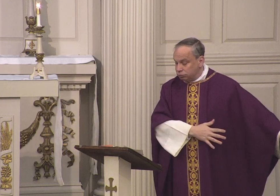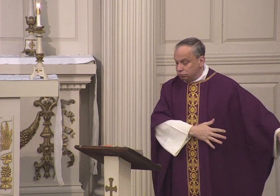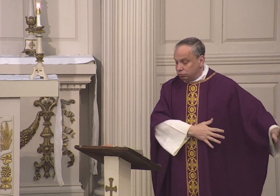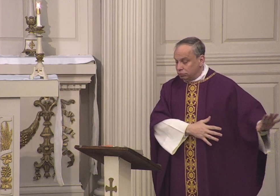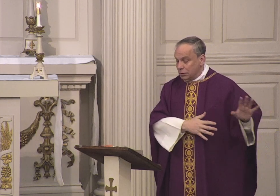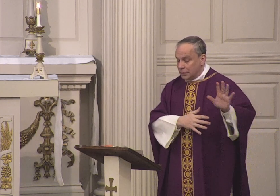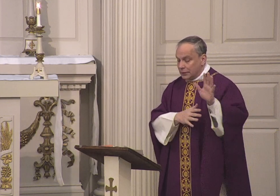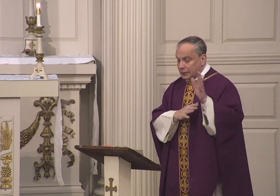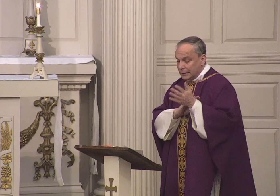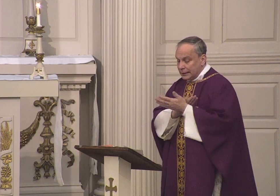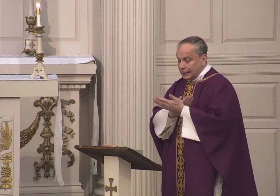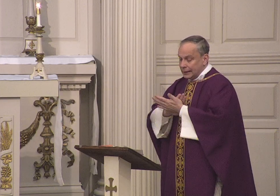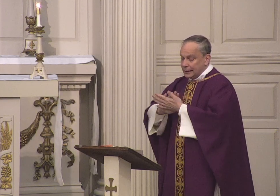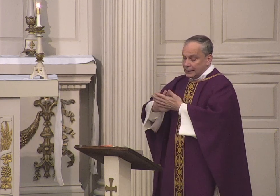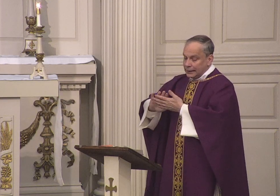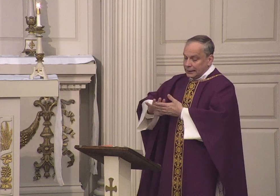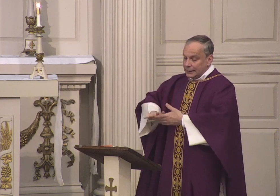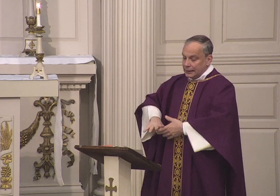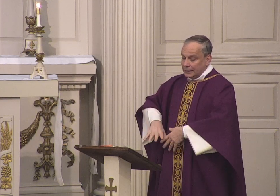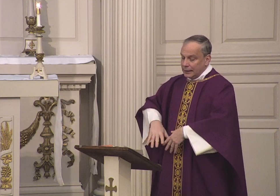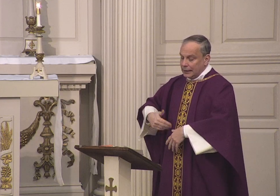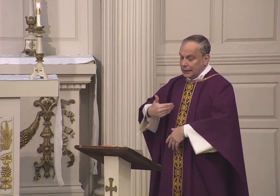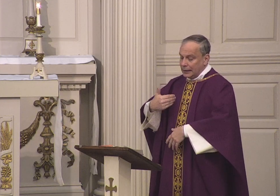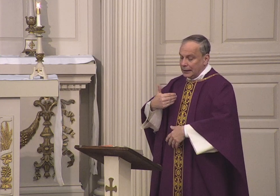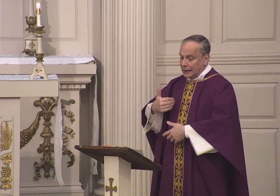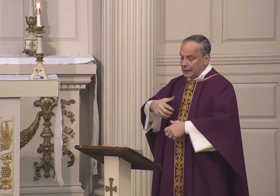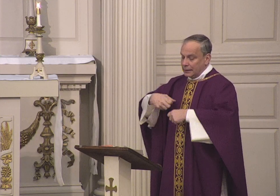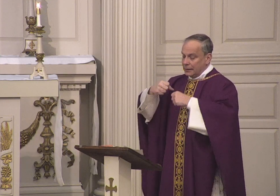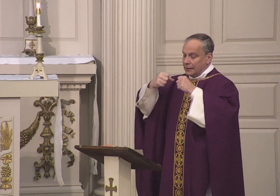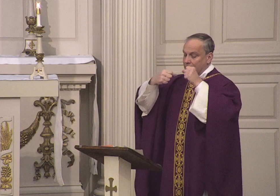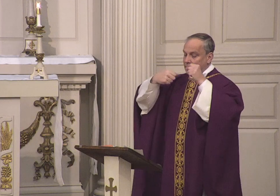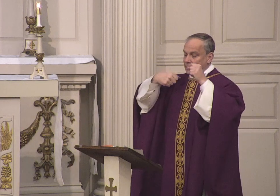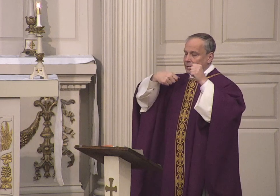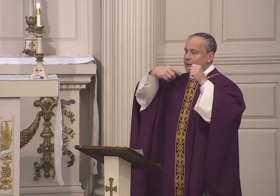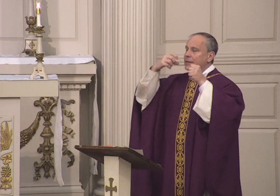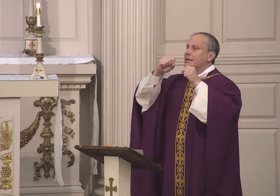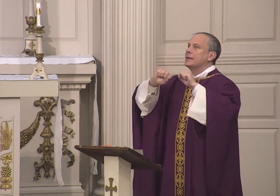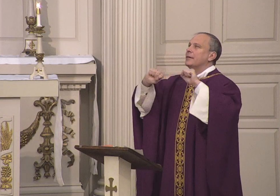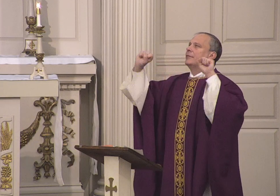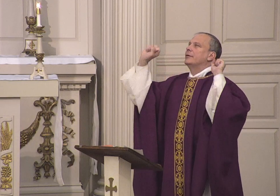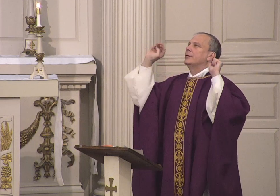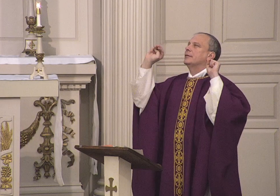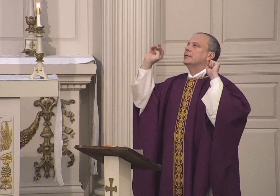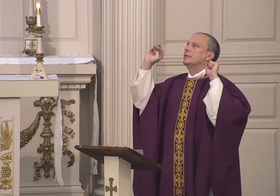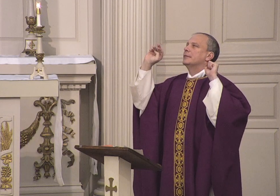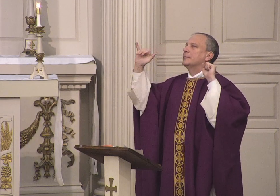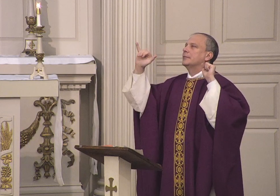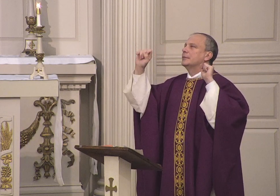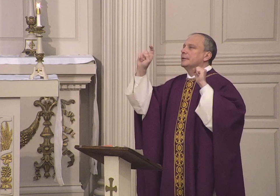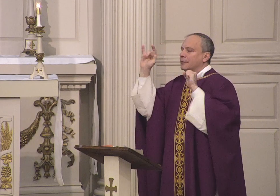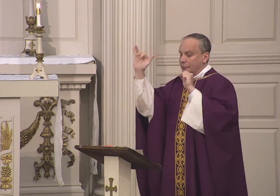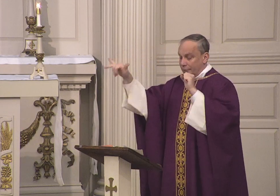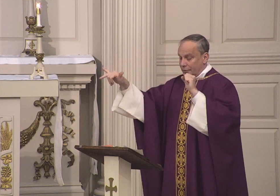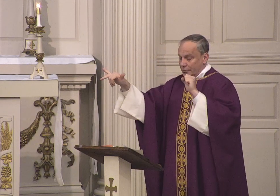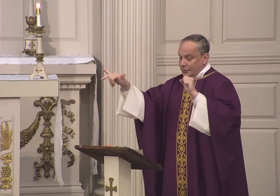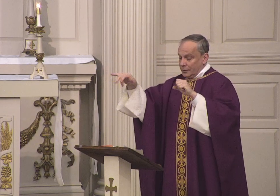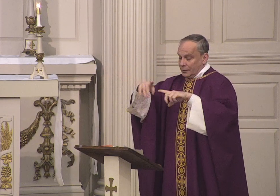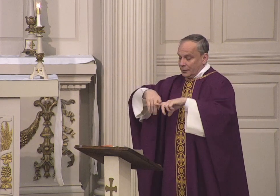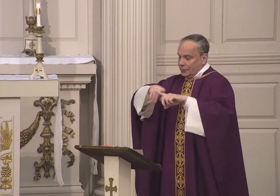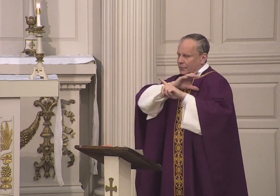us of old ways, take us up into the mystery of salvation.